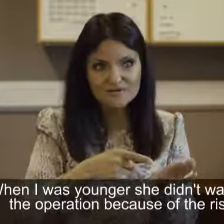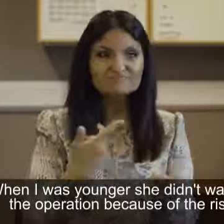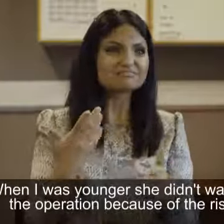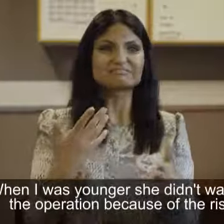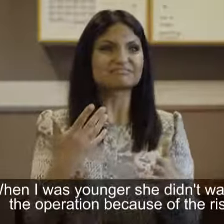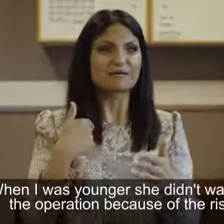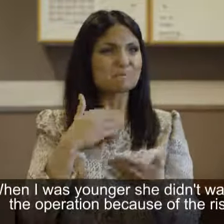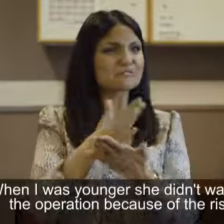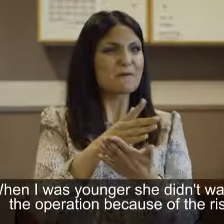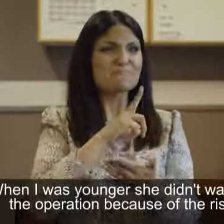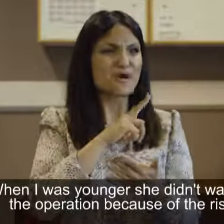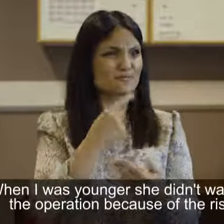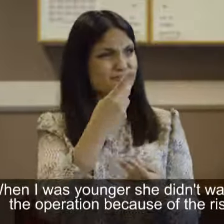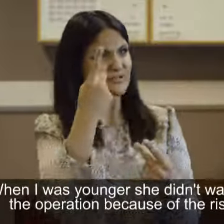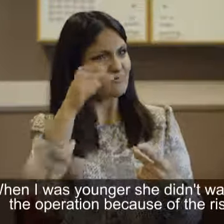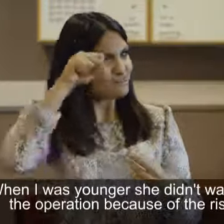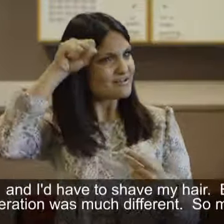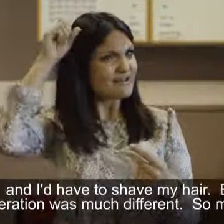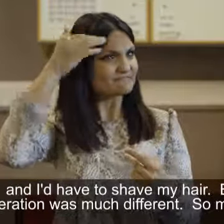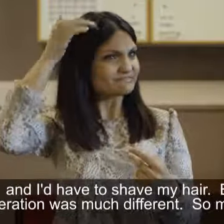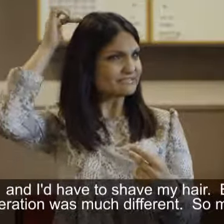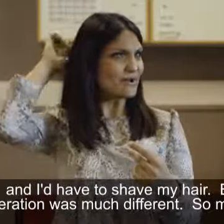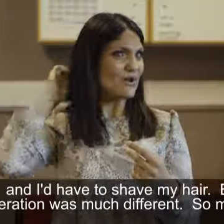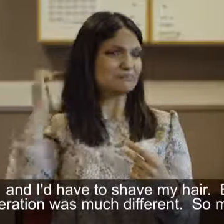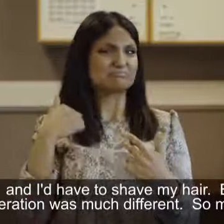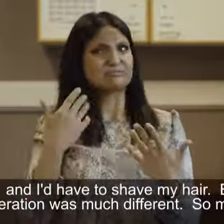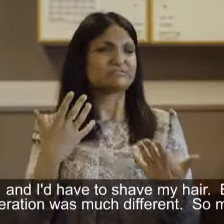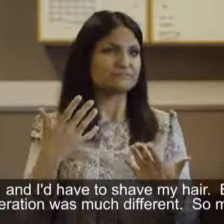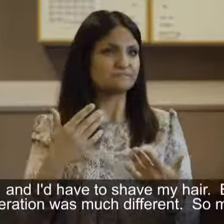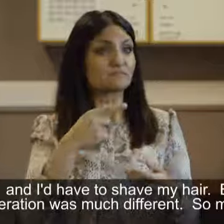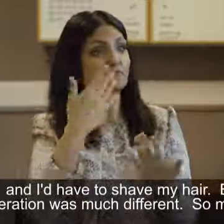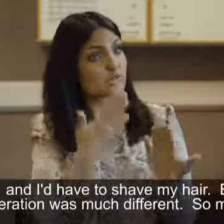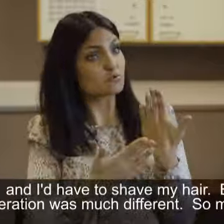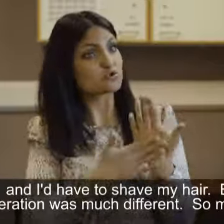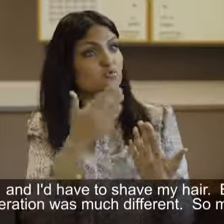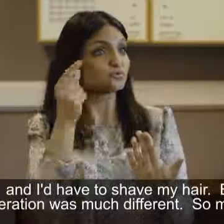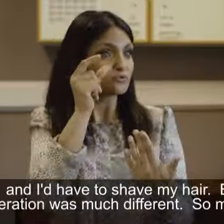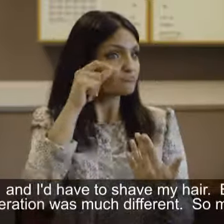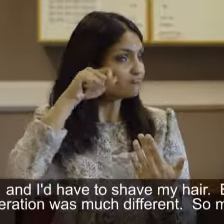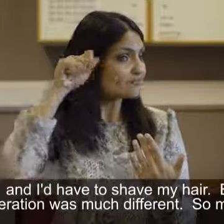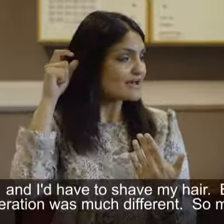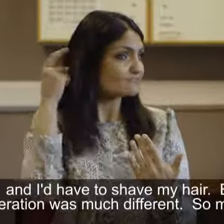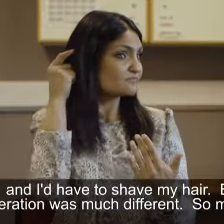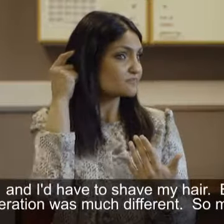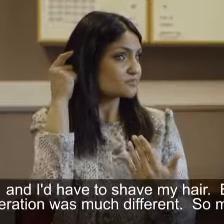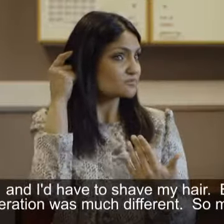want me to have the operation because of the risks involved, and I'd had to shave my hair, but now